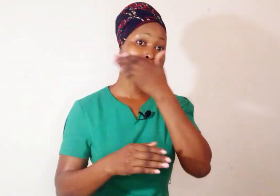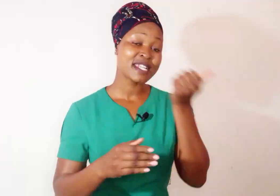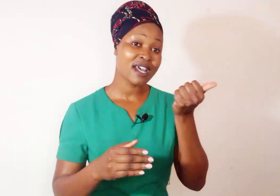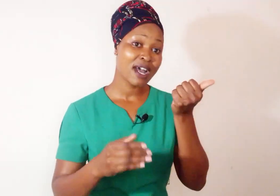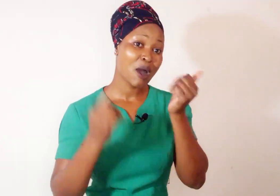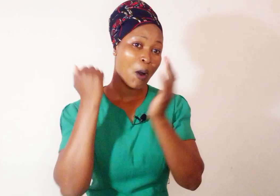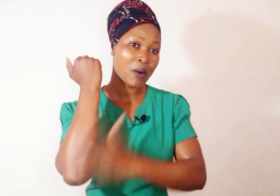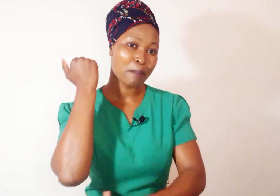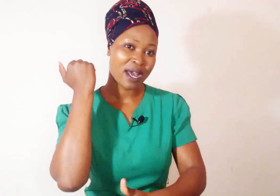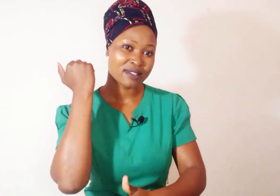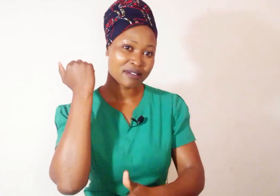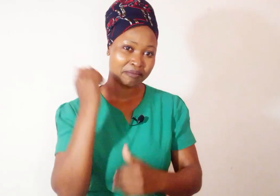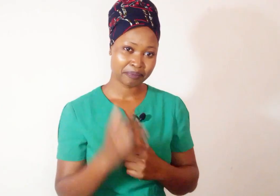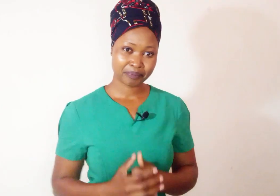better or bad.